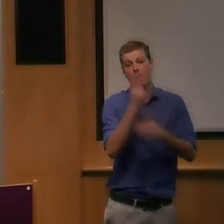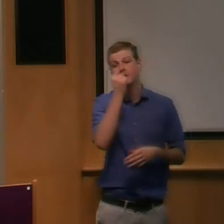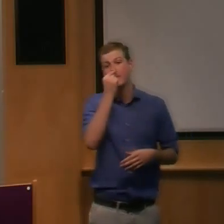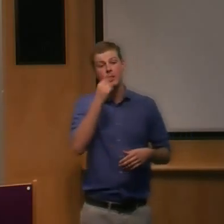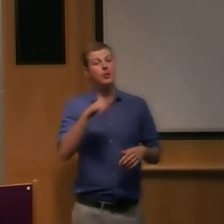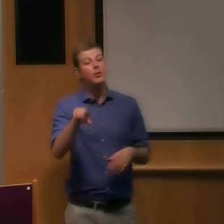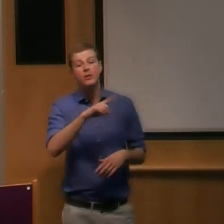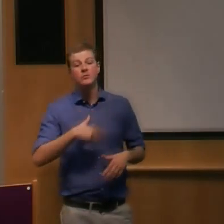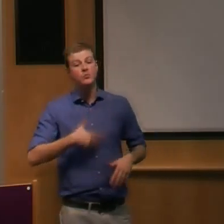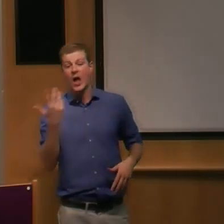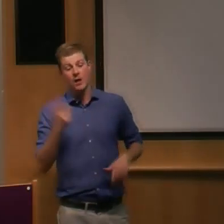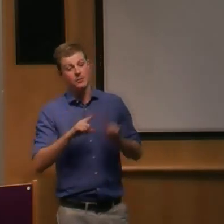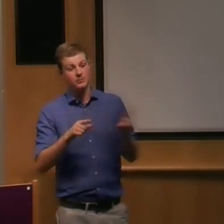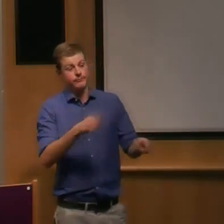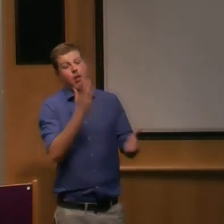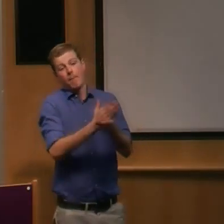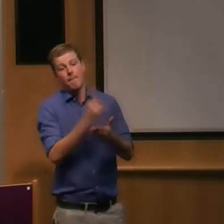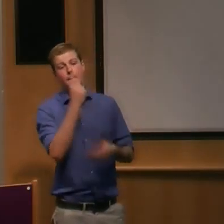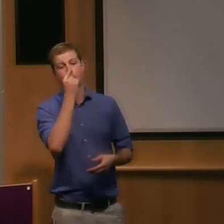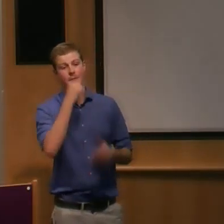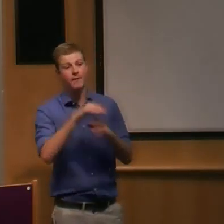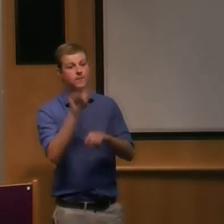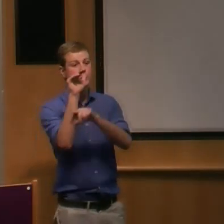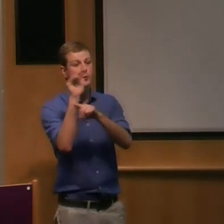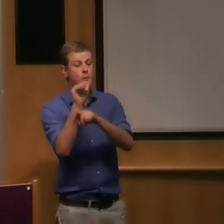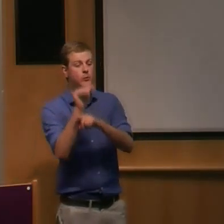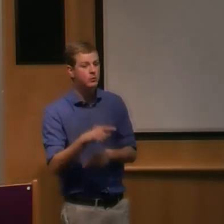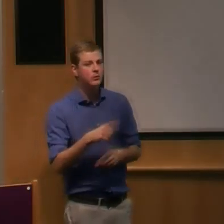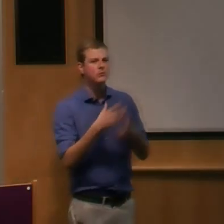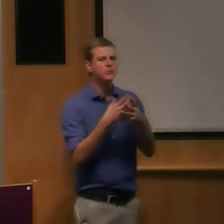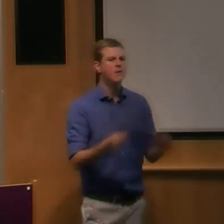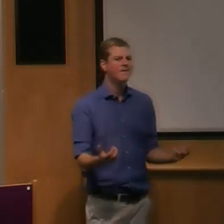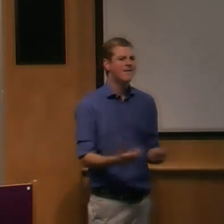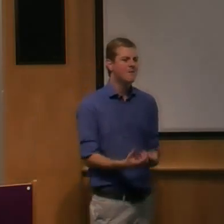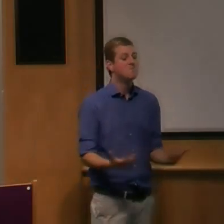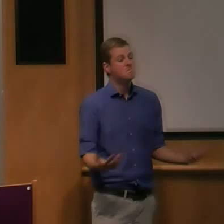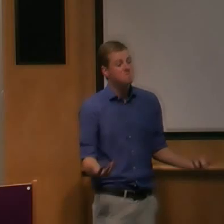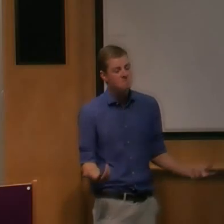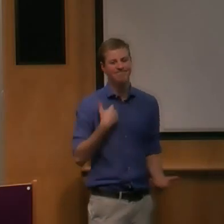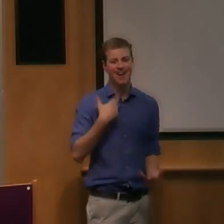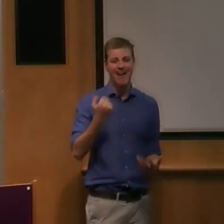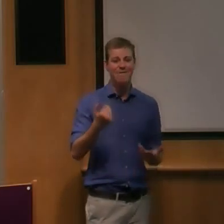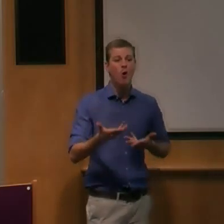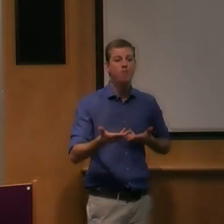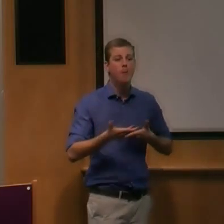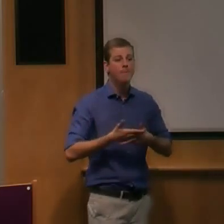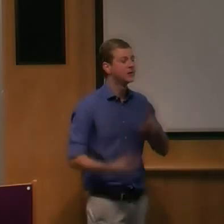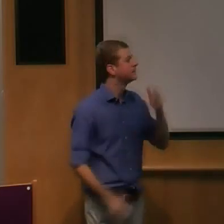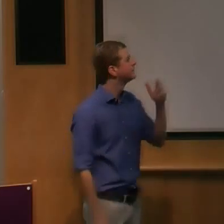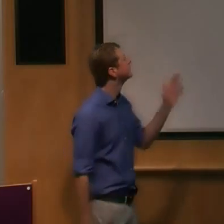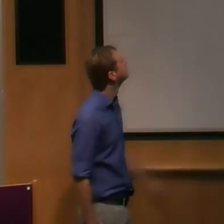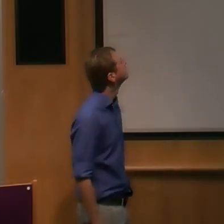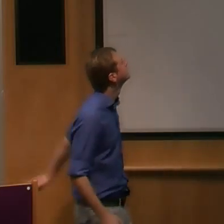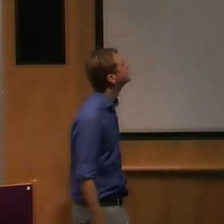at all these operations that they want to do. We might not like the thought of this, but you know, these are things that could be threats and they're things that we